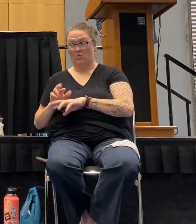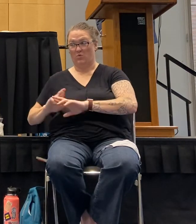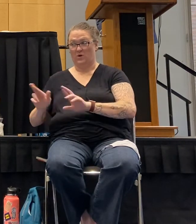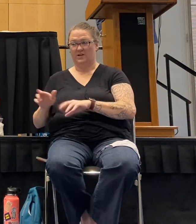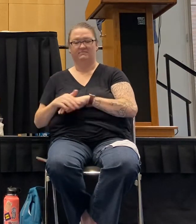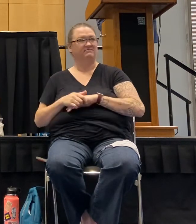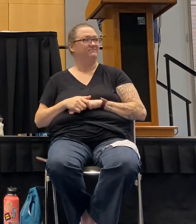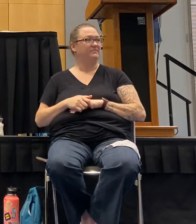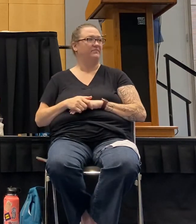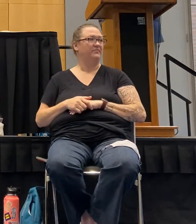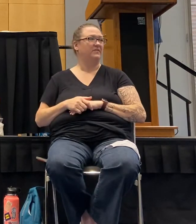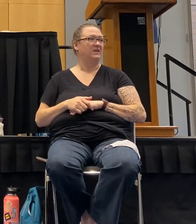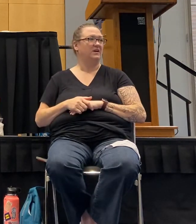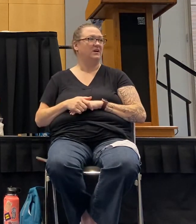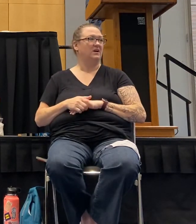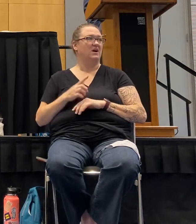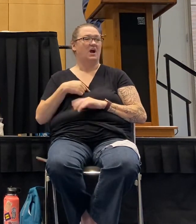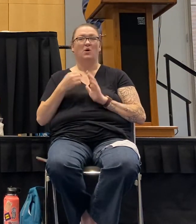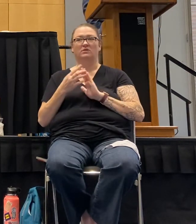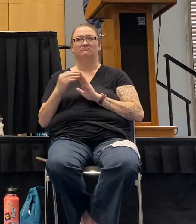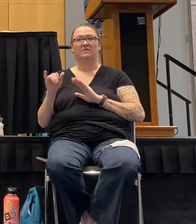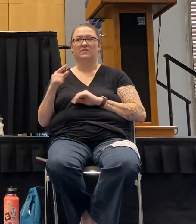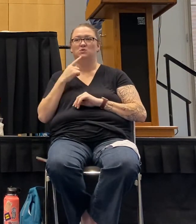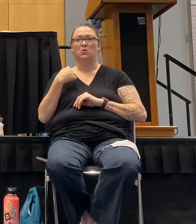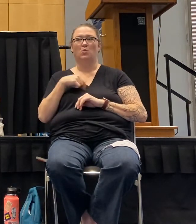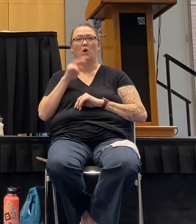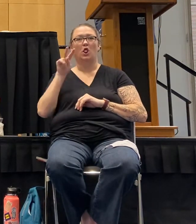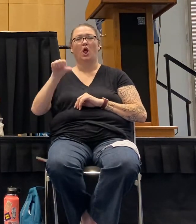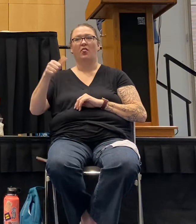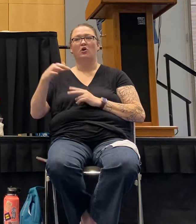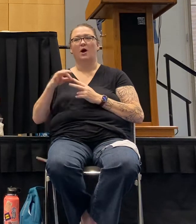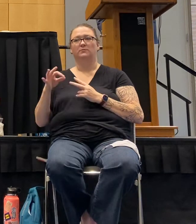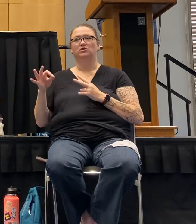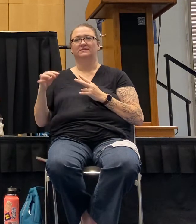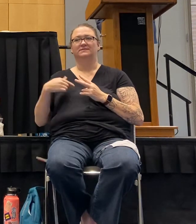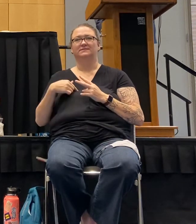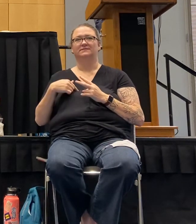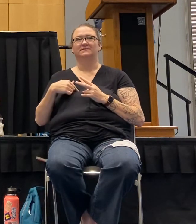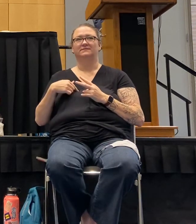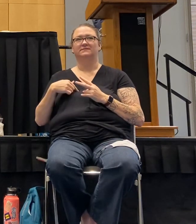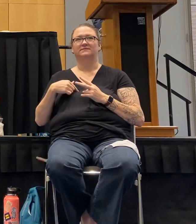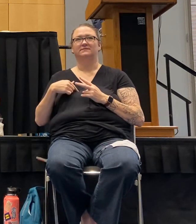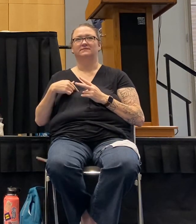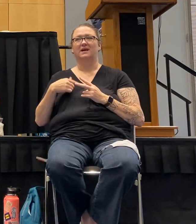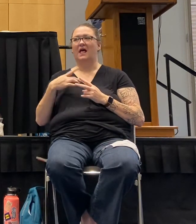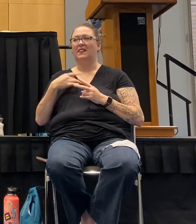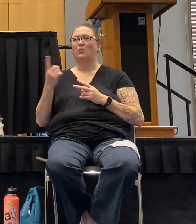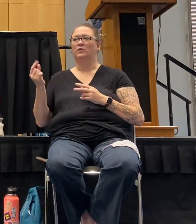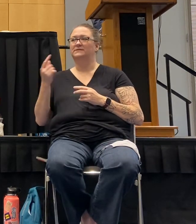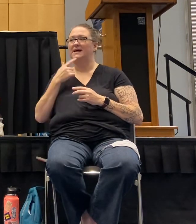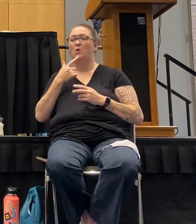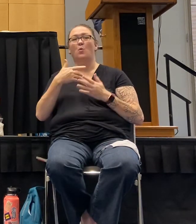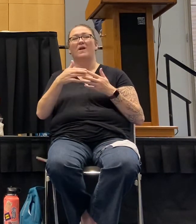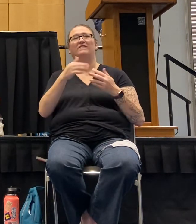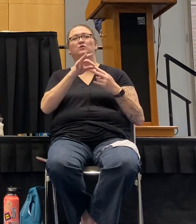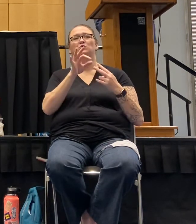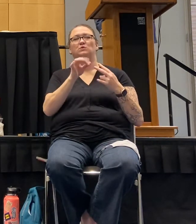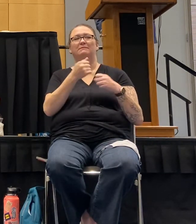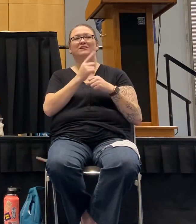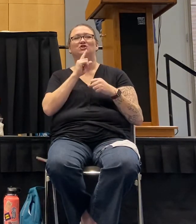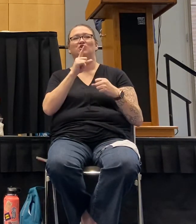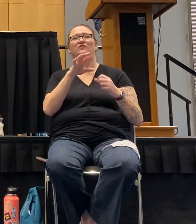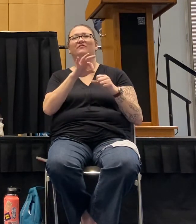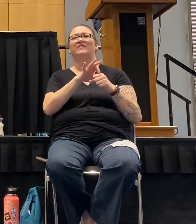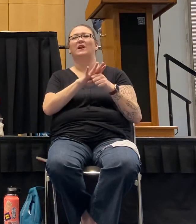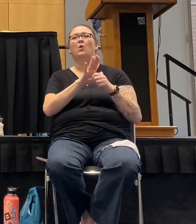So. I would echo that too. We did look at other options, and again, I'll echo what you said, Julie. Whatever you choose, just make sure you're finding